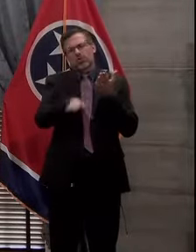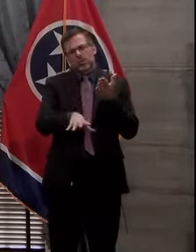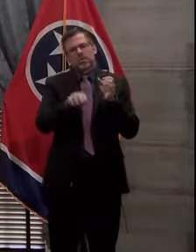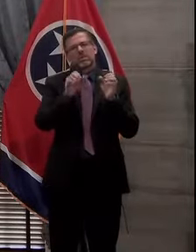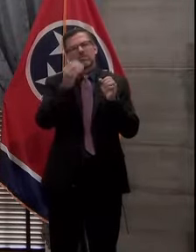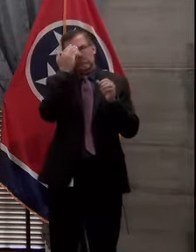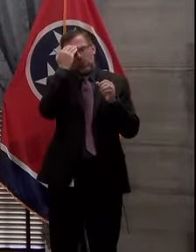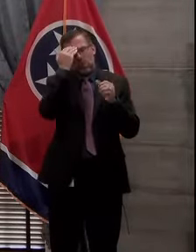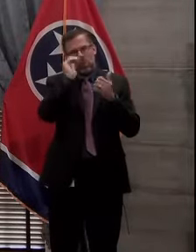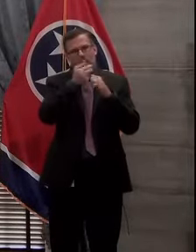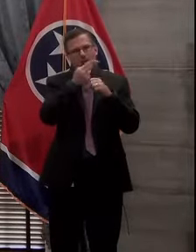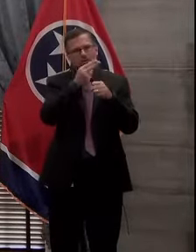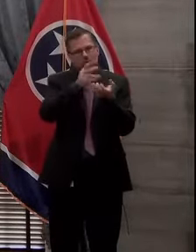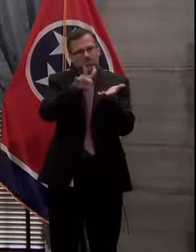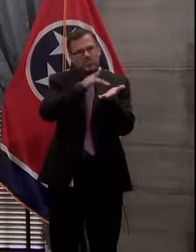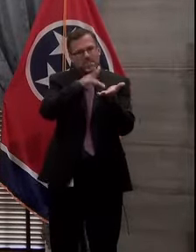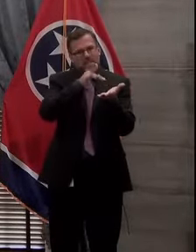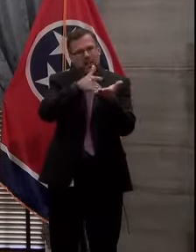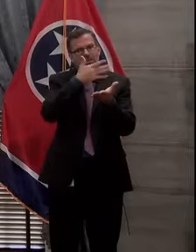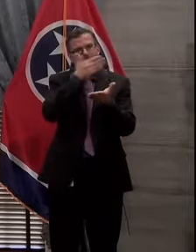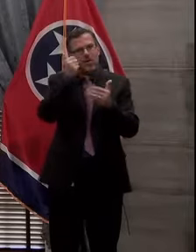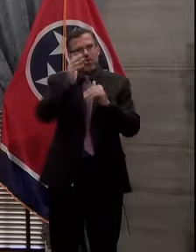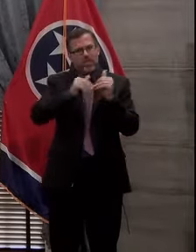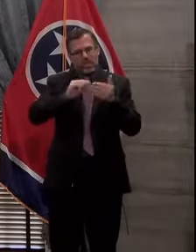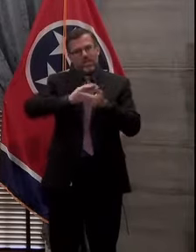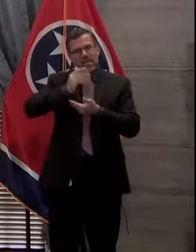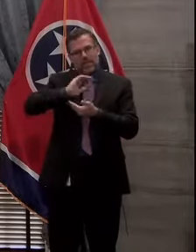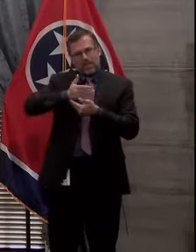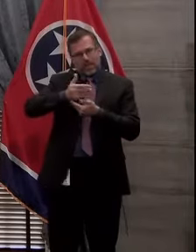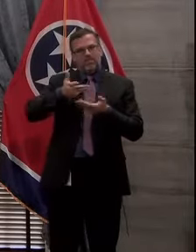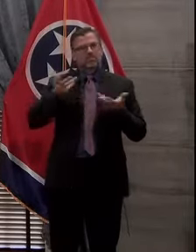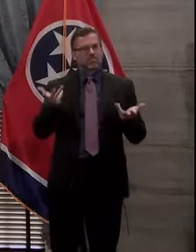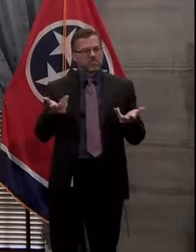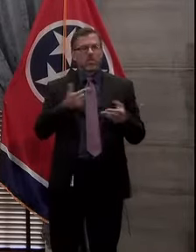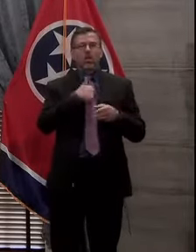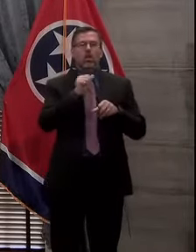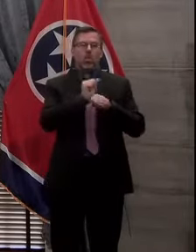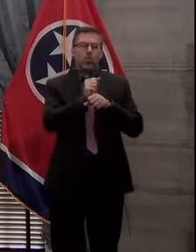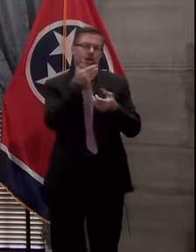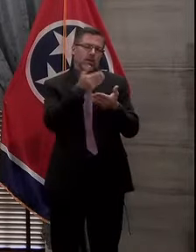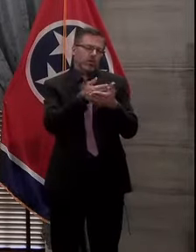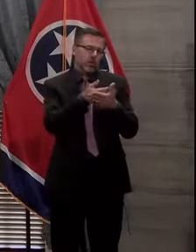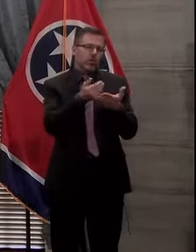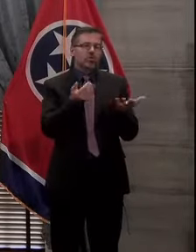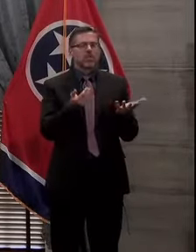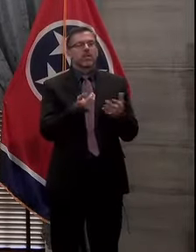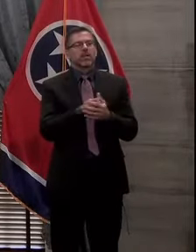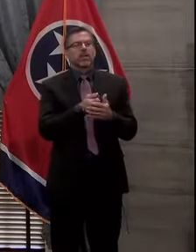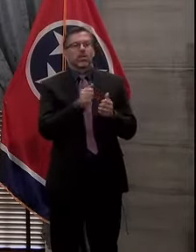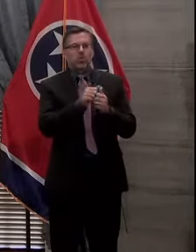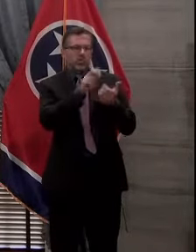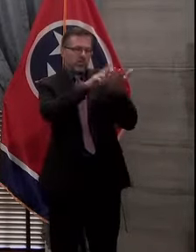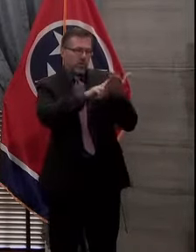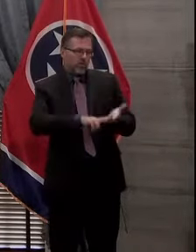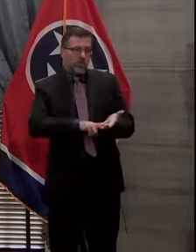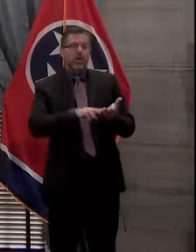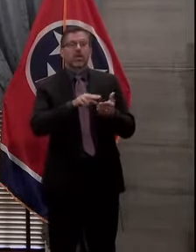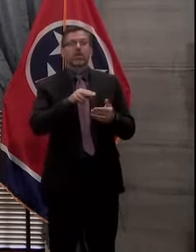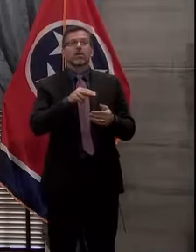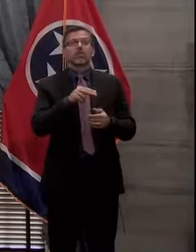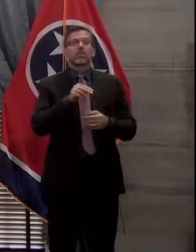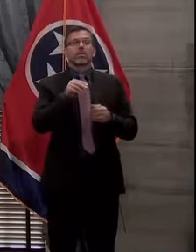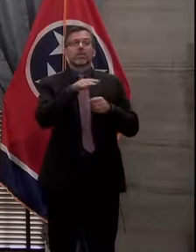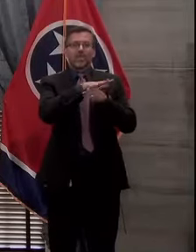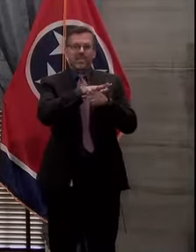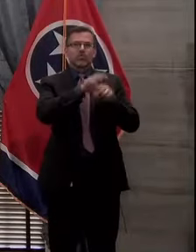pretty well with what the curriculum and instruction suggests. So we're working closely. We've also told districts that we have a concierge service, so they can actually call